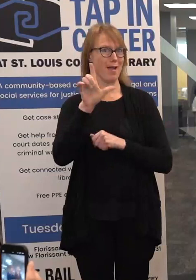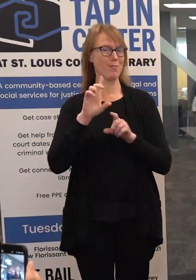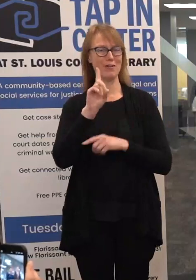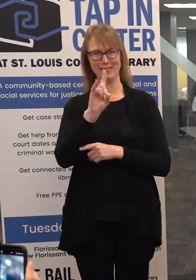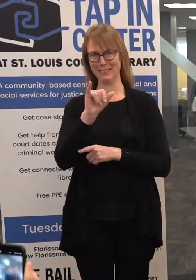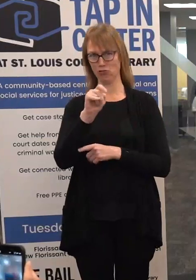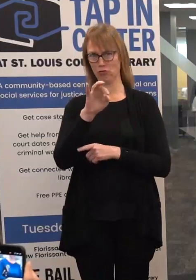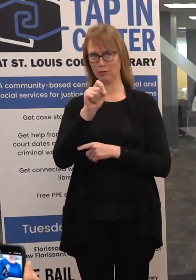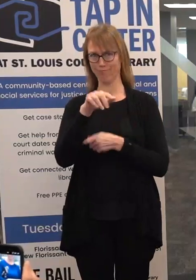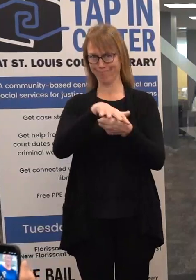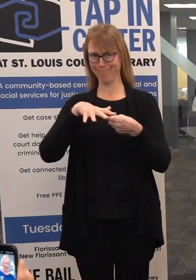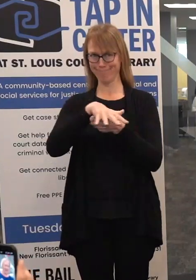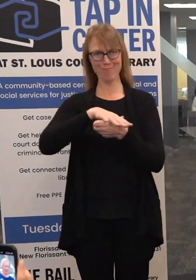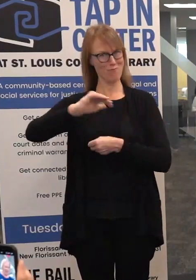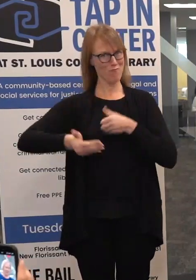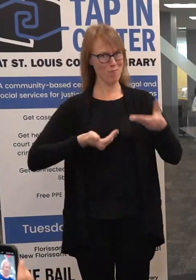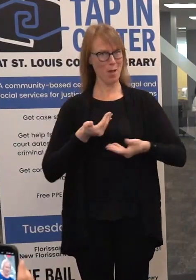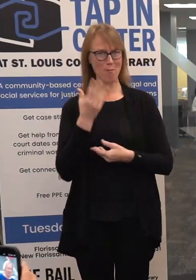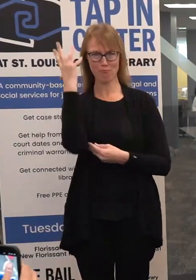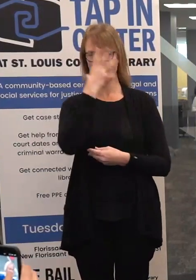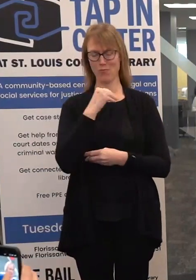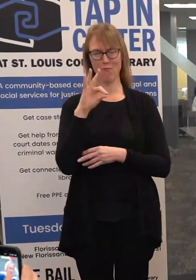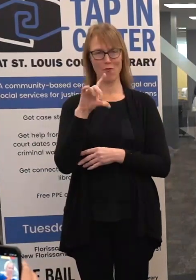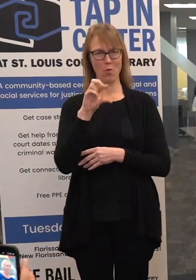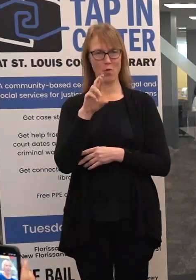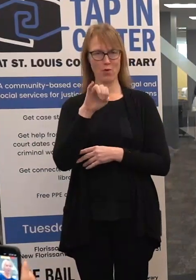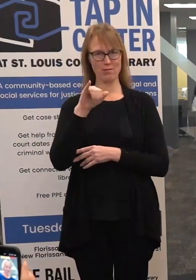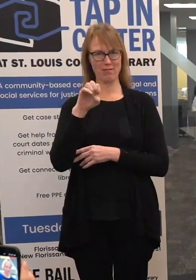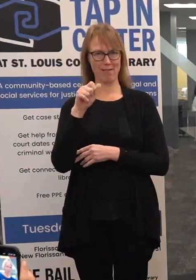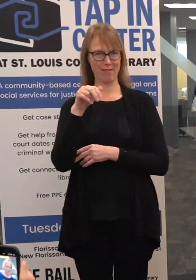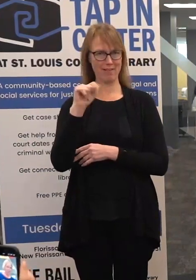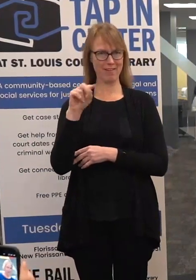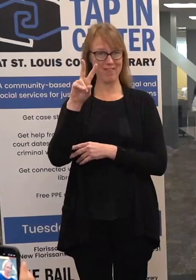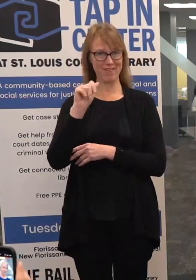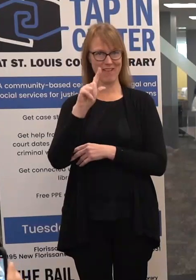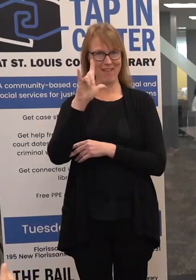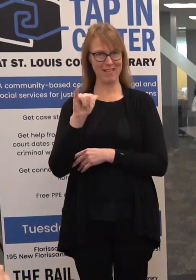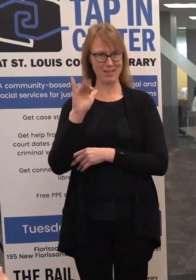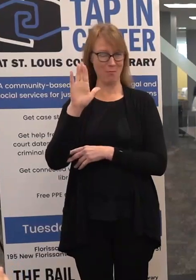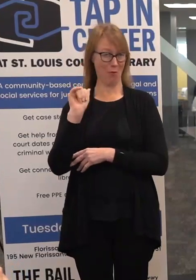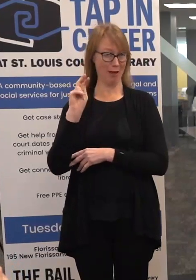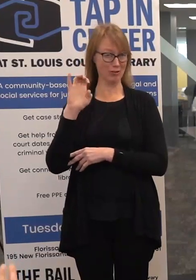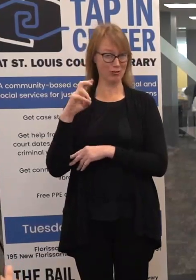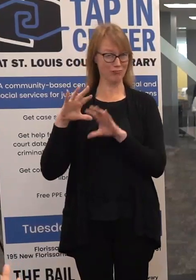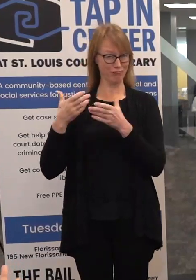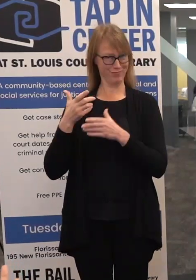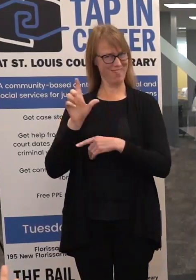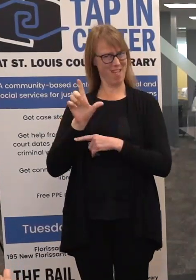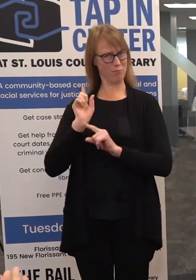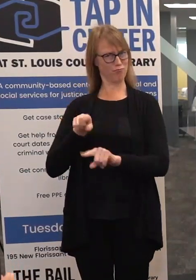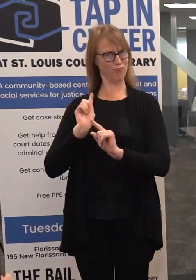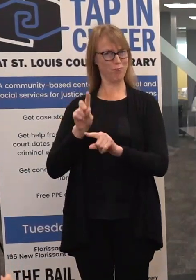you to the beautiful Florissant Valley branch. This branch is always bustling with patrons checking out books, attending